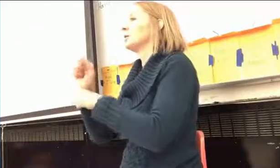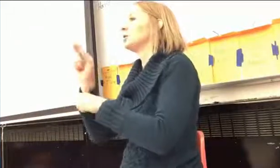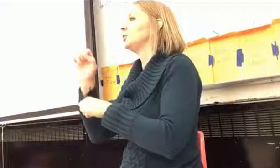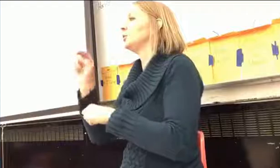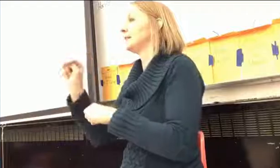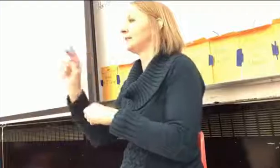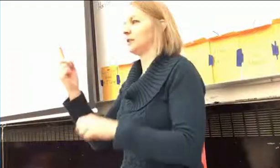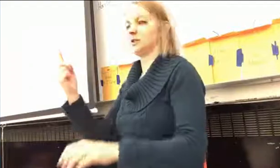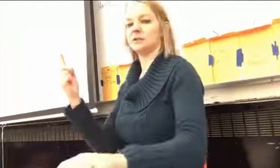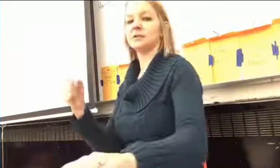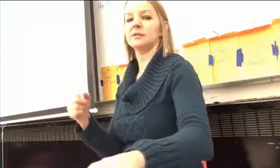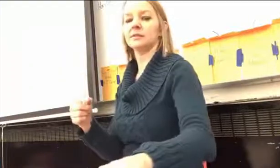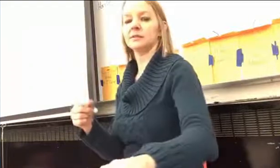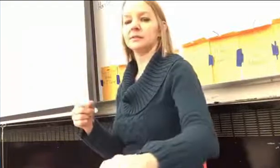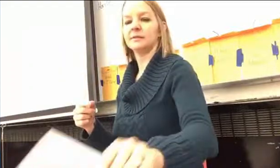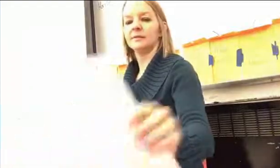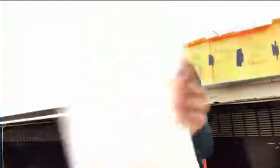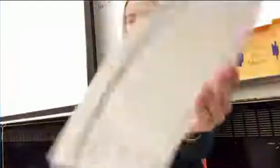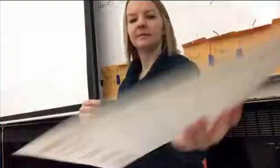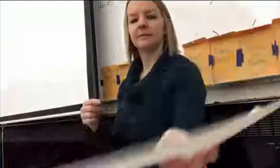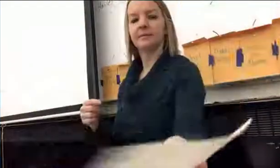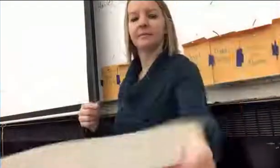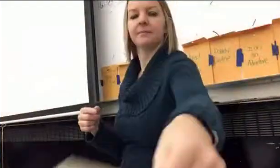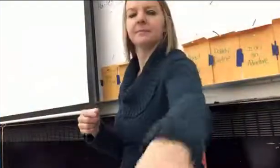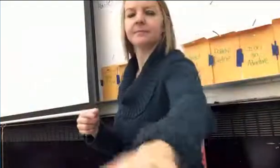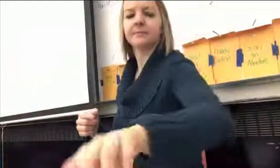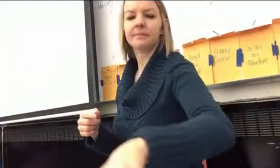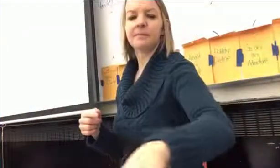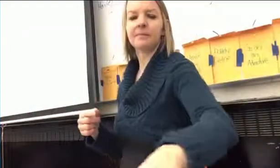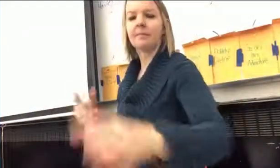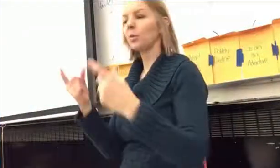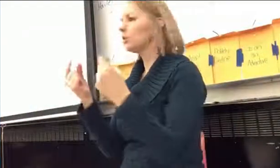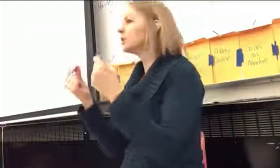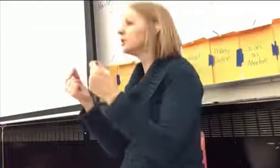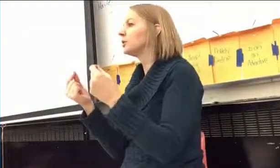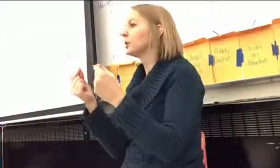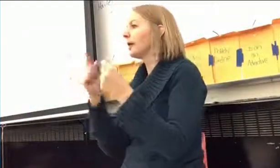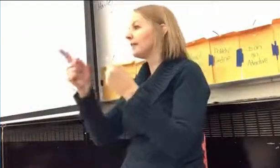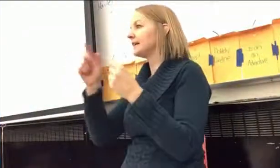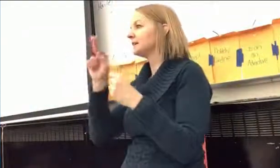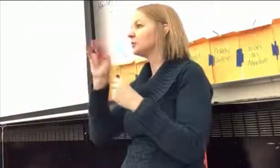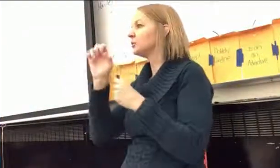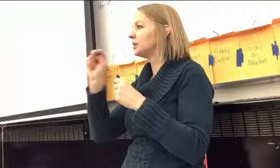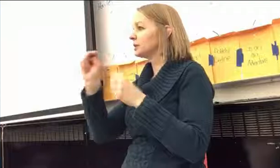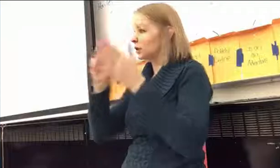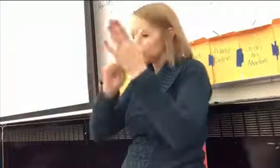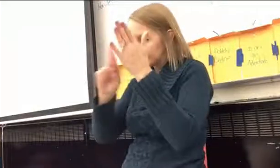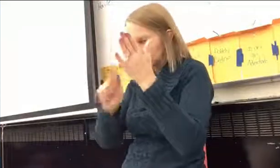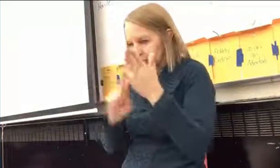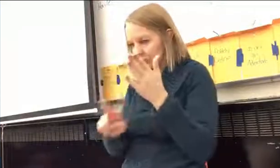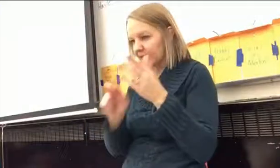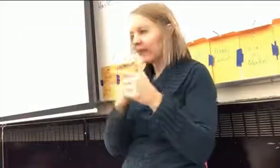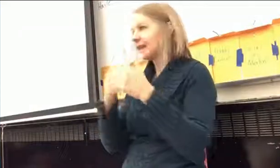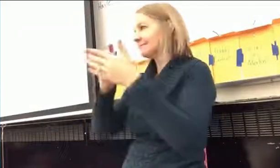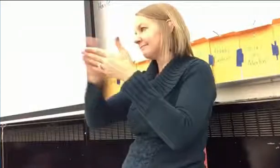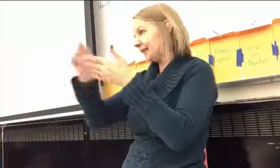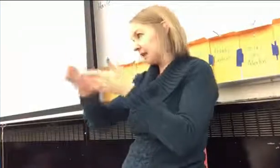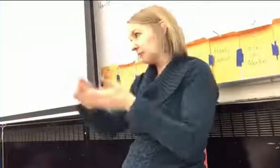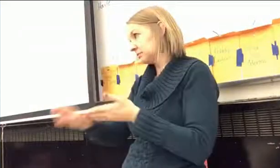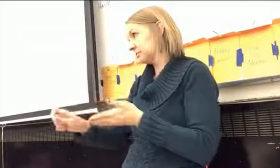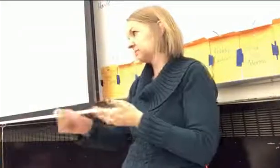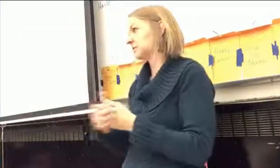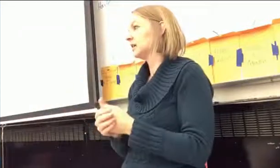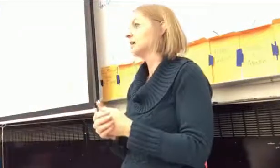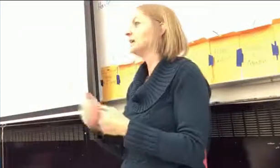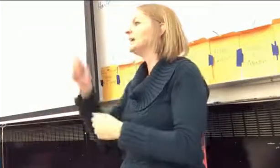labor unions first. Your job is to basically research these labor unions and fill out the chart, okay? Each